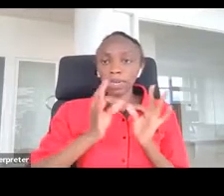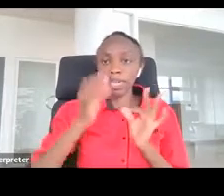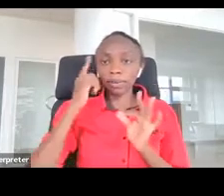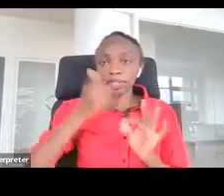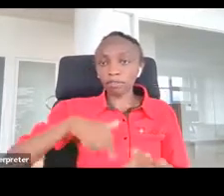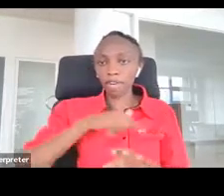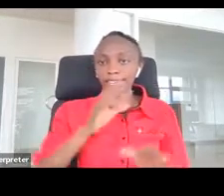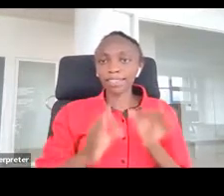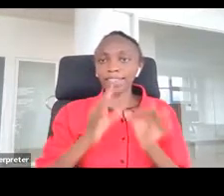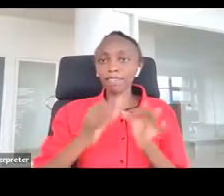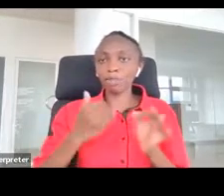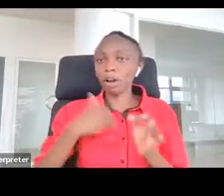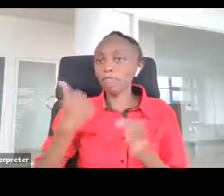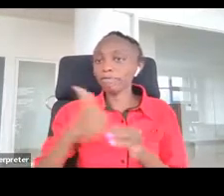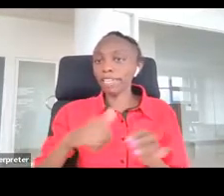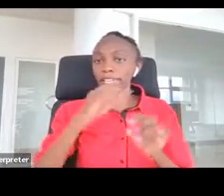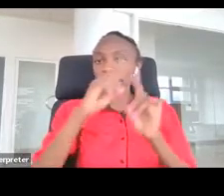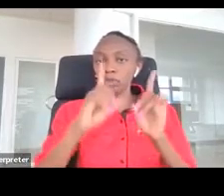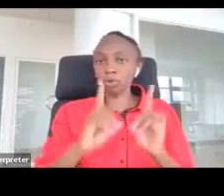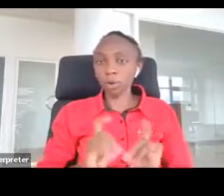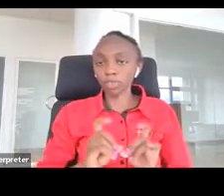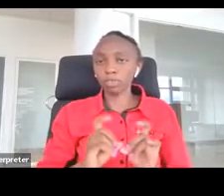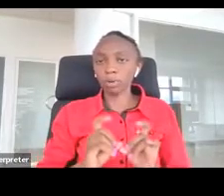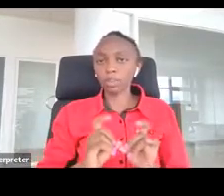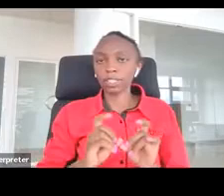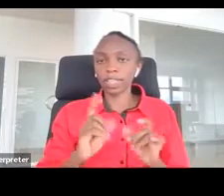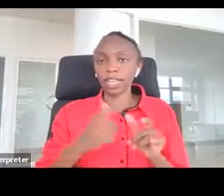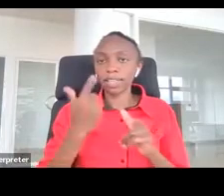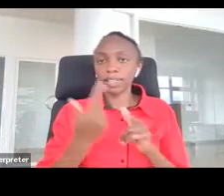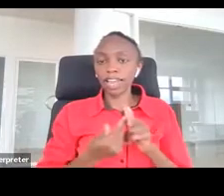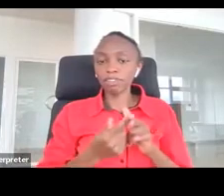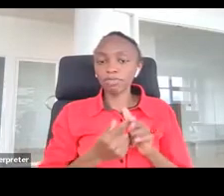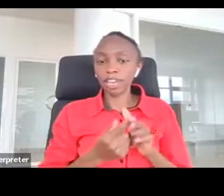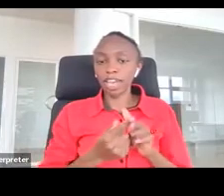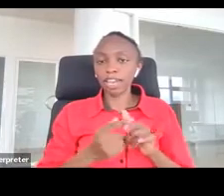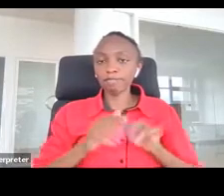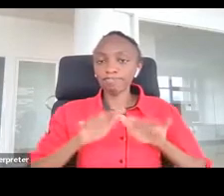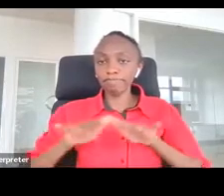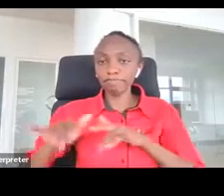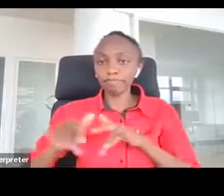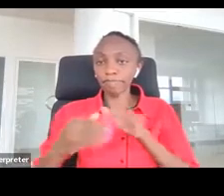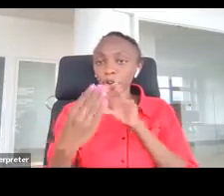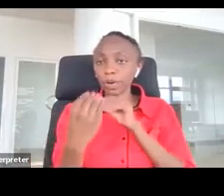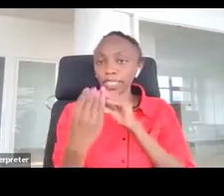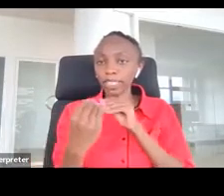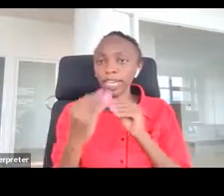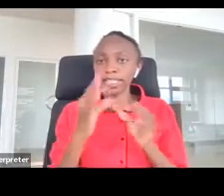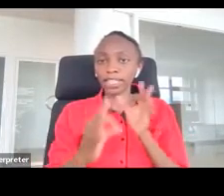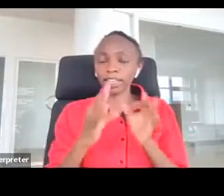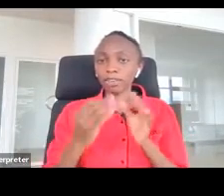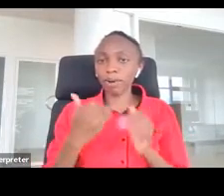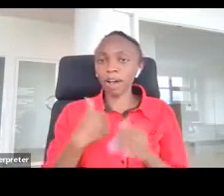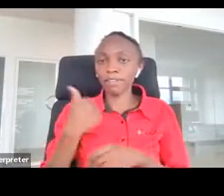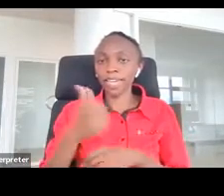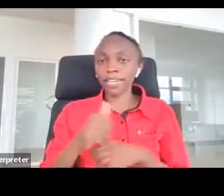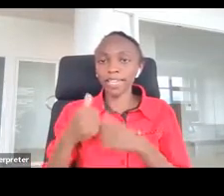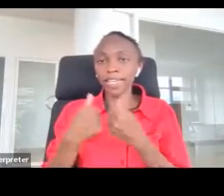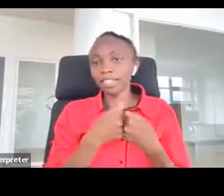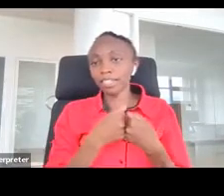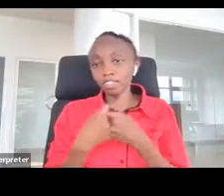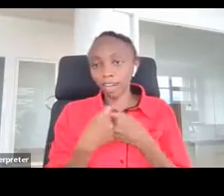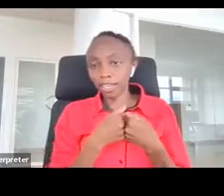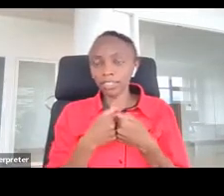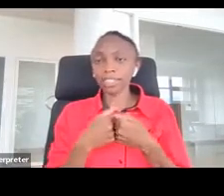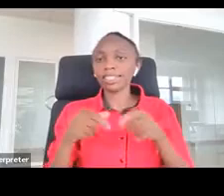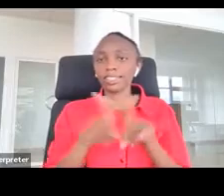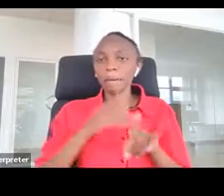have any questions, you could easily just write them on the chat. And if you have any challenges, you can as well post them on